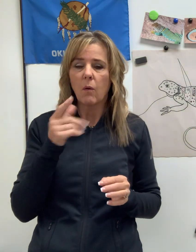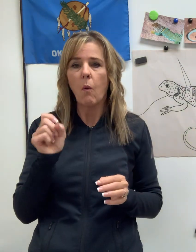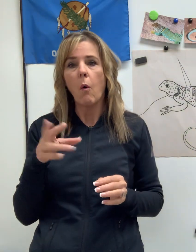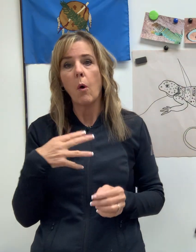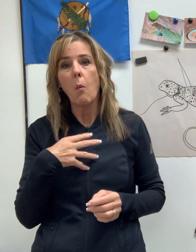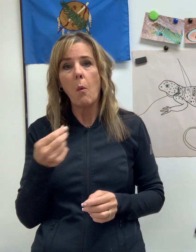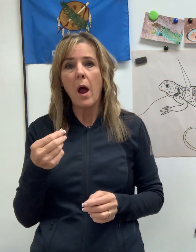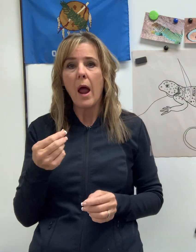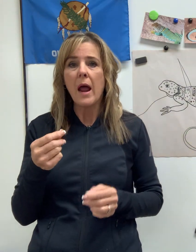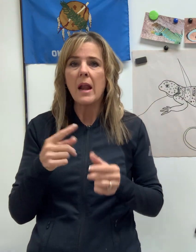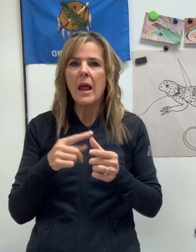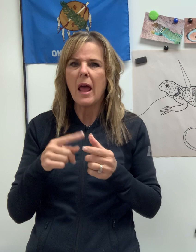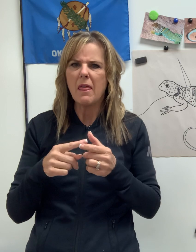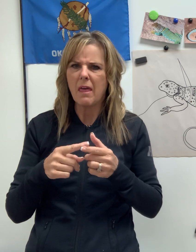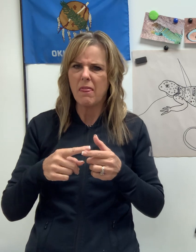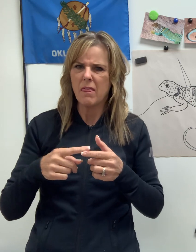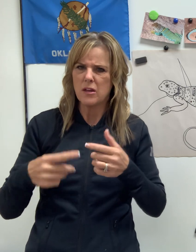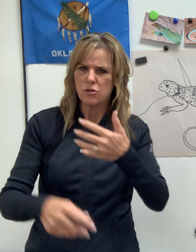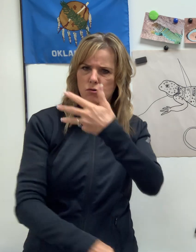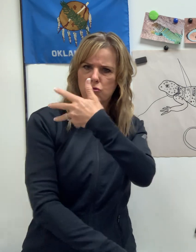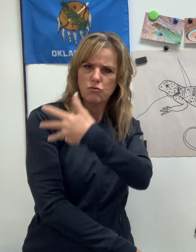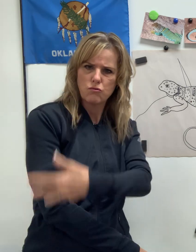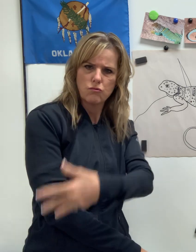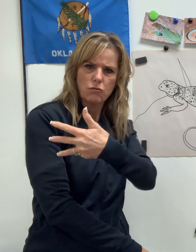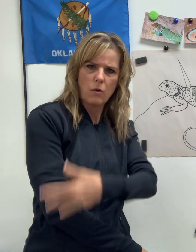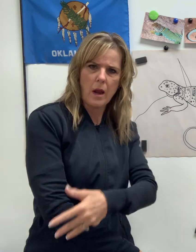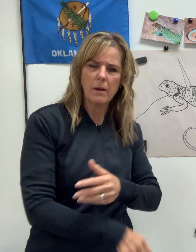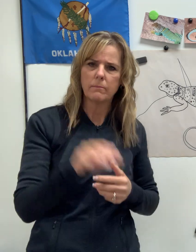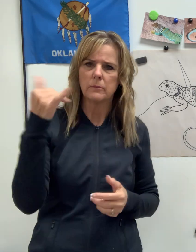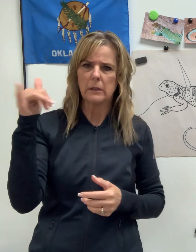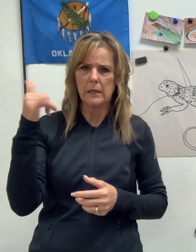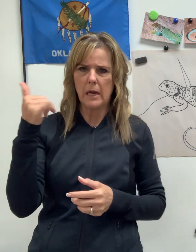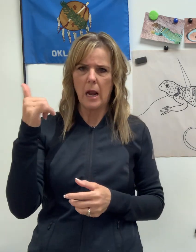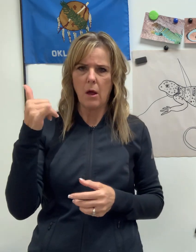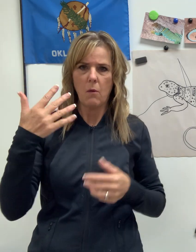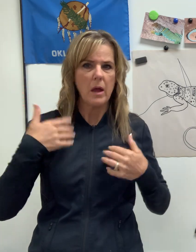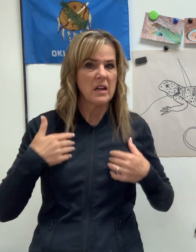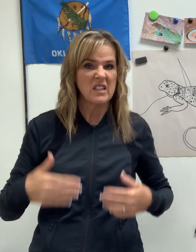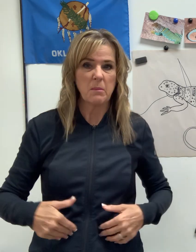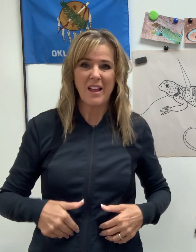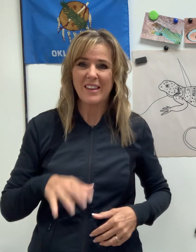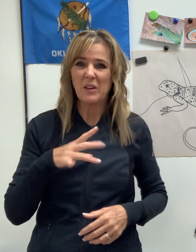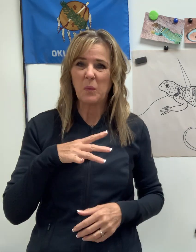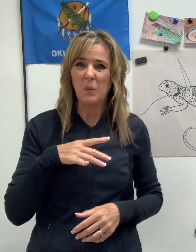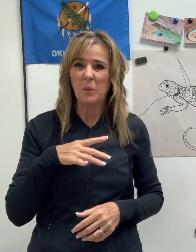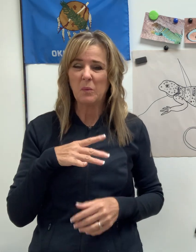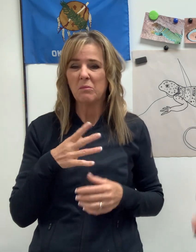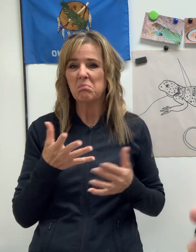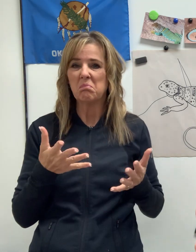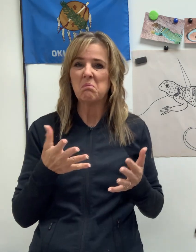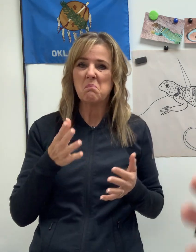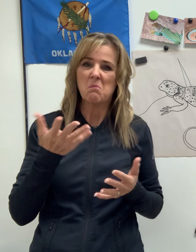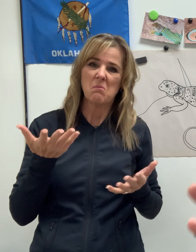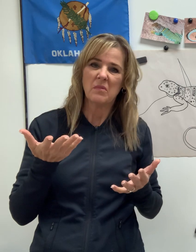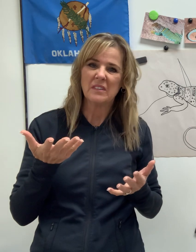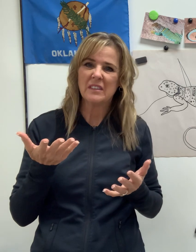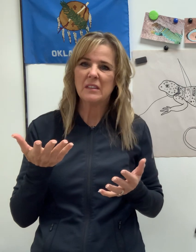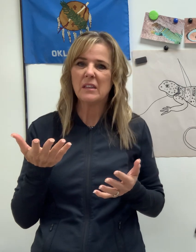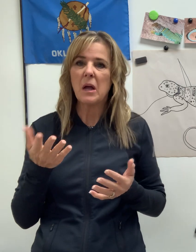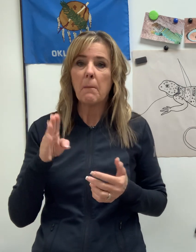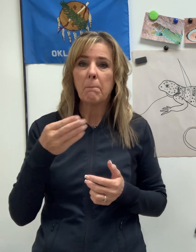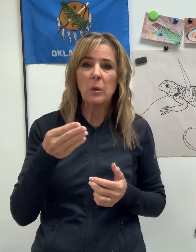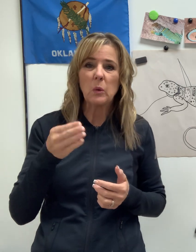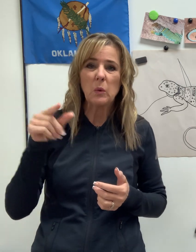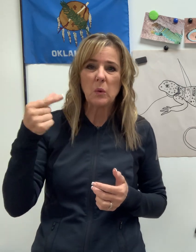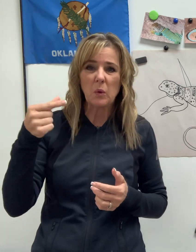white even, and then the stripes on his back are yellowish, and his body's sort of this cool like brown, or excuse me,